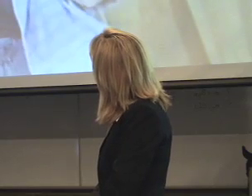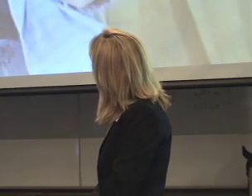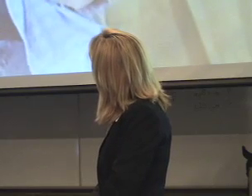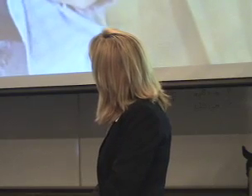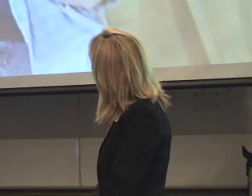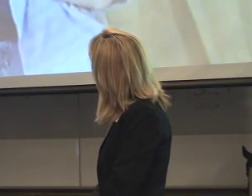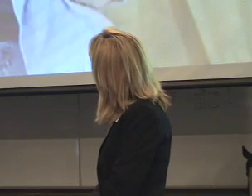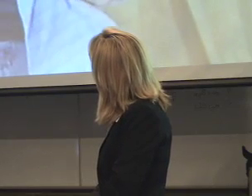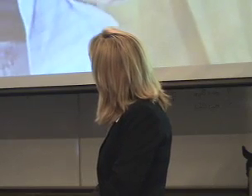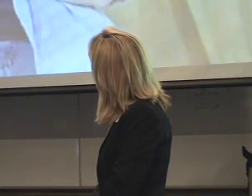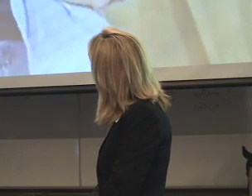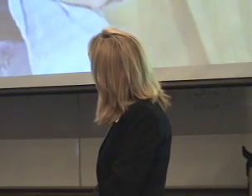reading words.